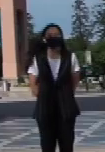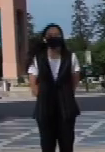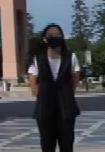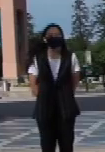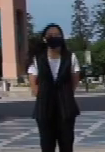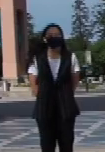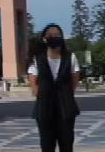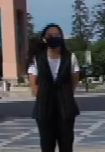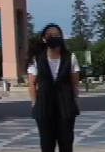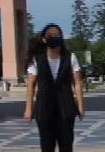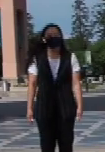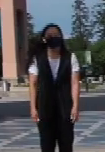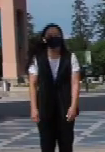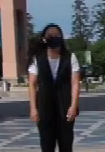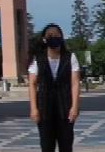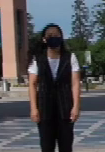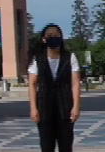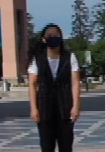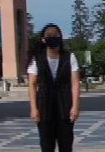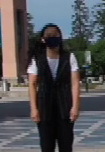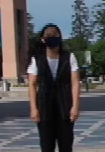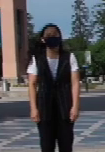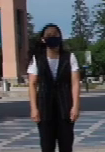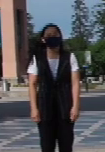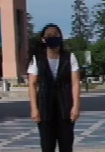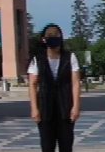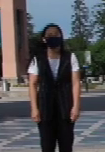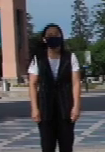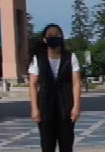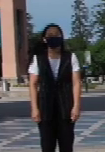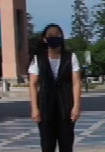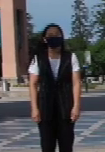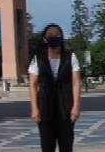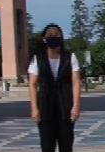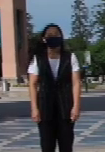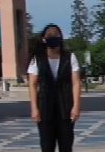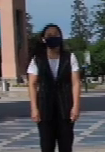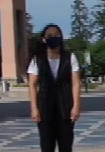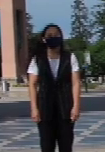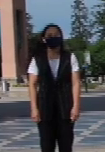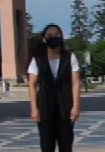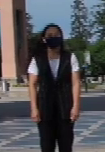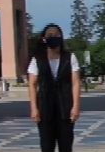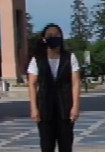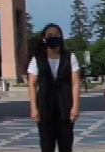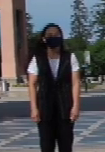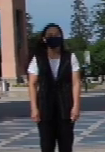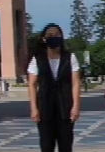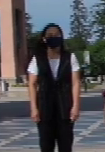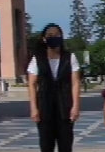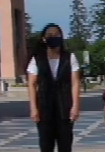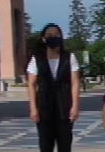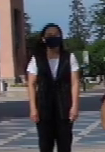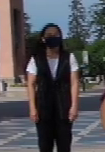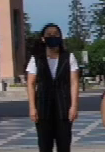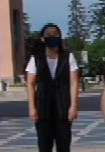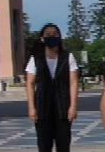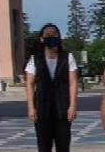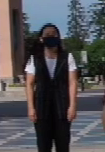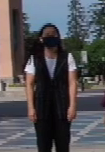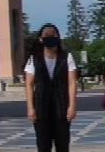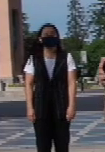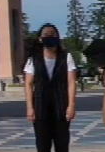afternoon, everyone, out in social media world today. I'm going to take off my mask. We've been socially distanced